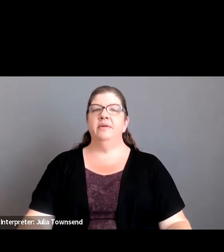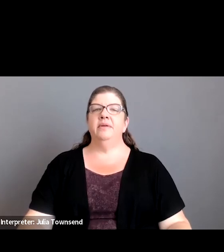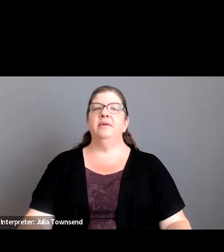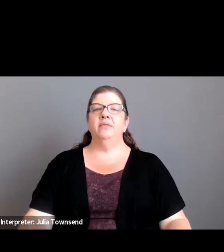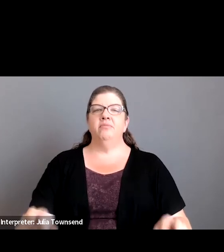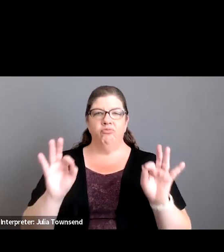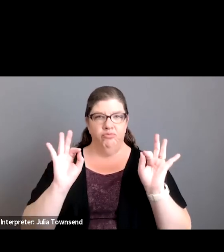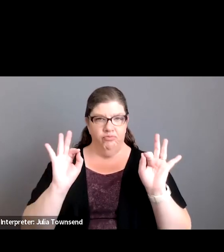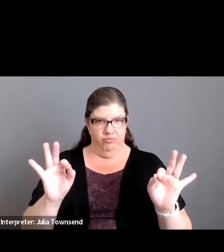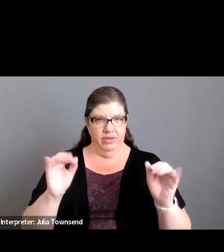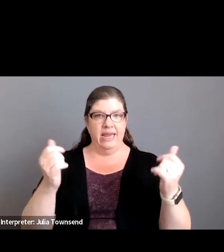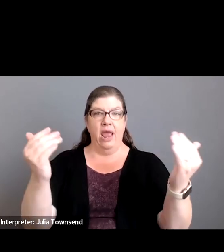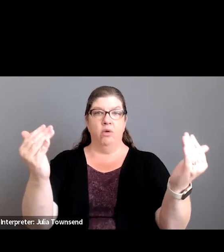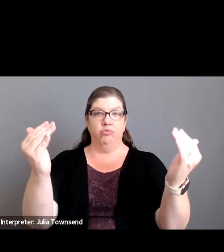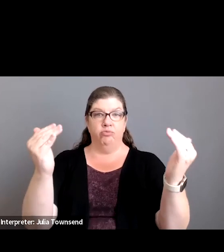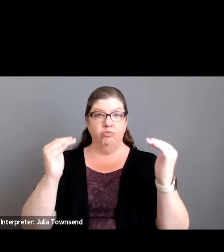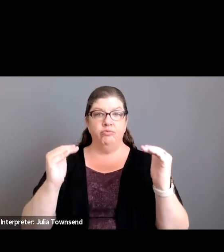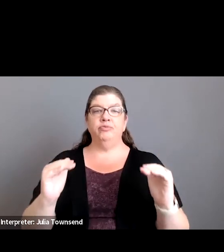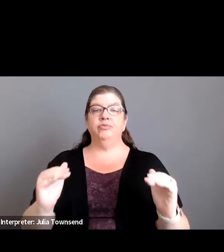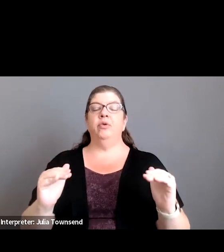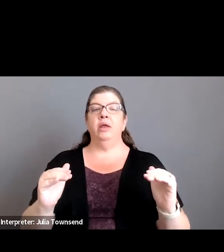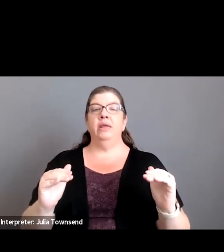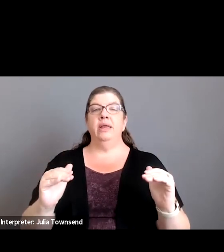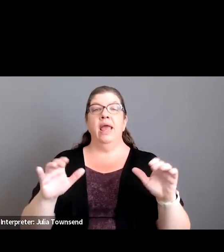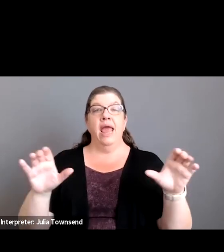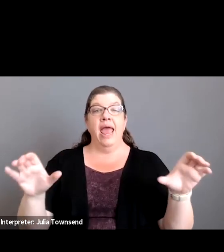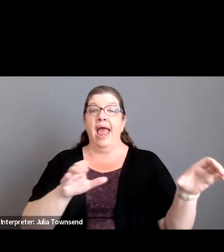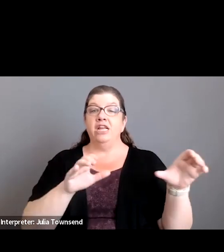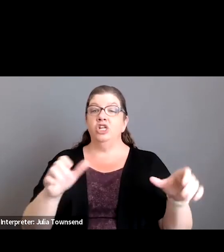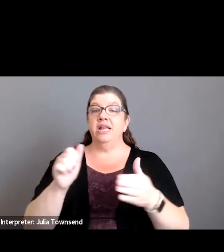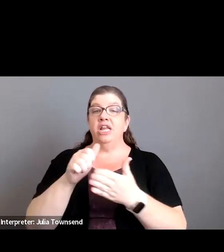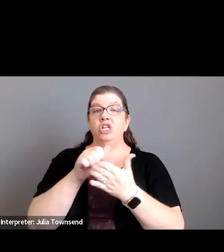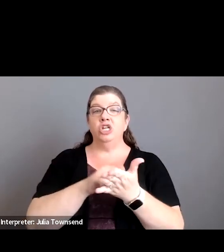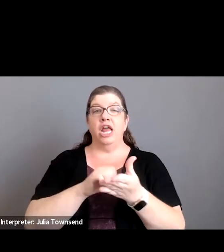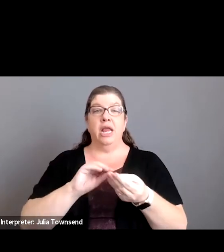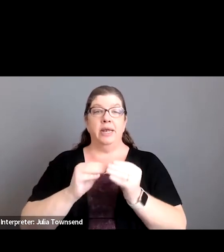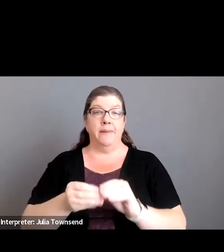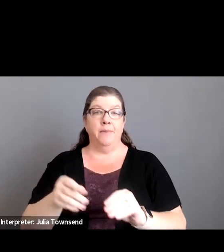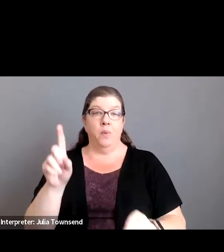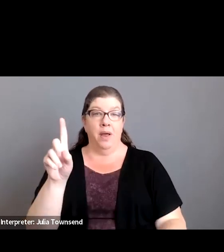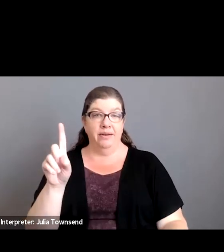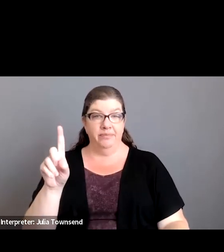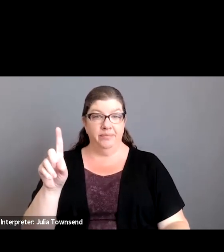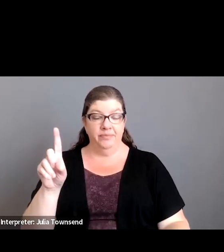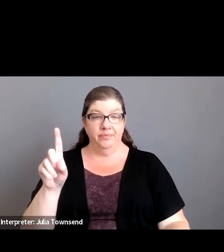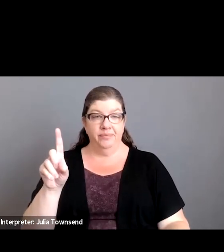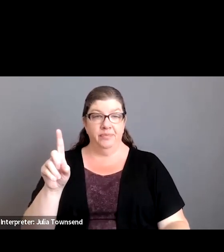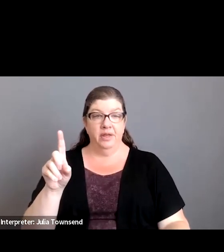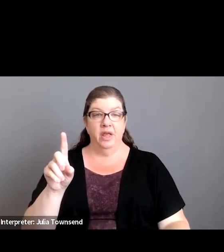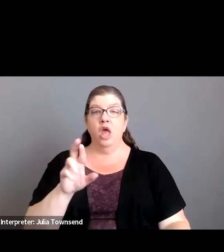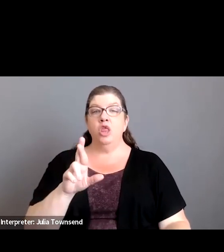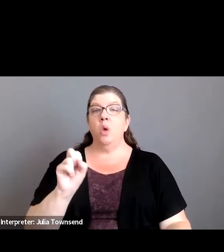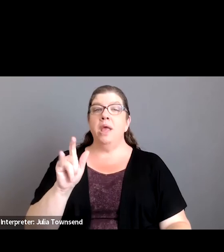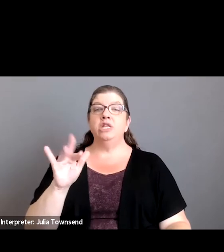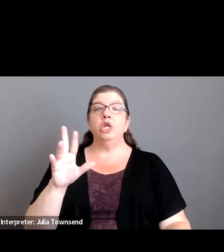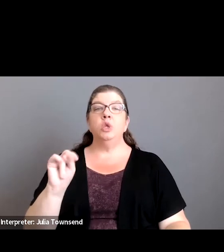so with that we will move on to action agenda number one the resolution